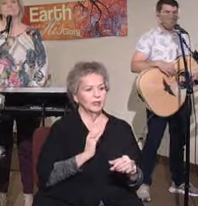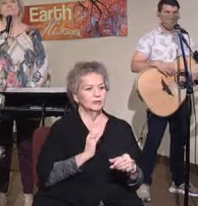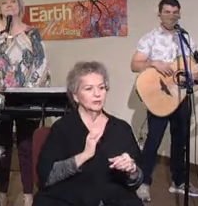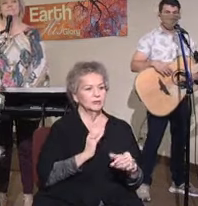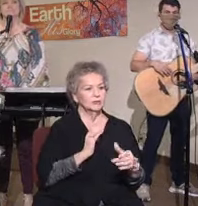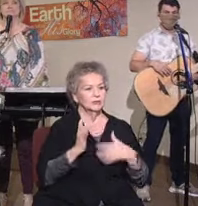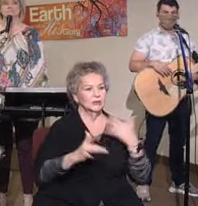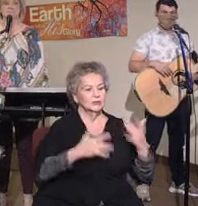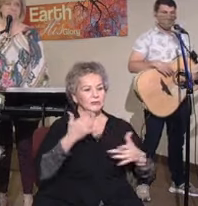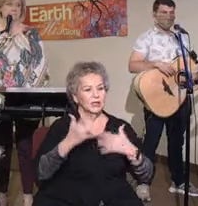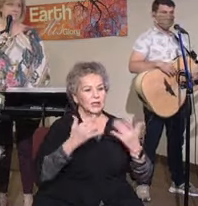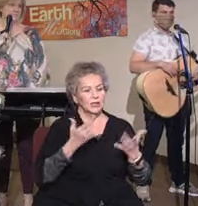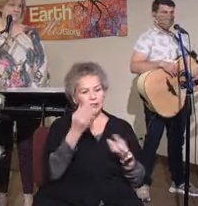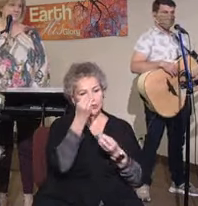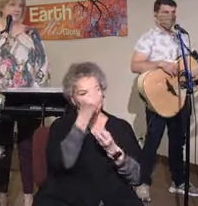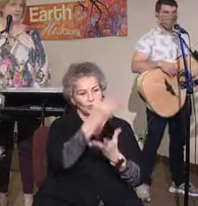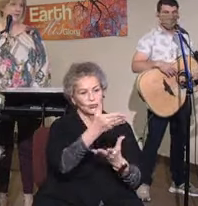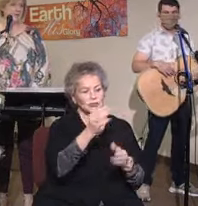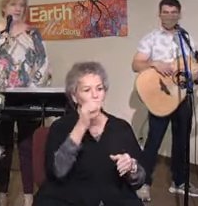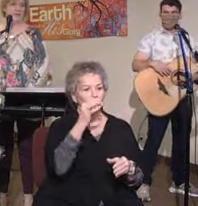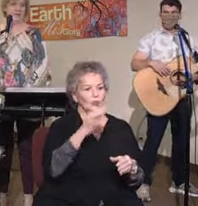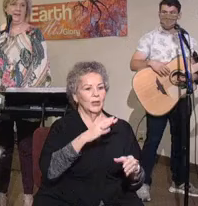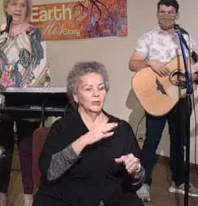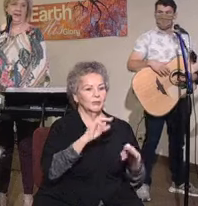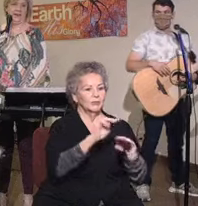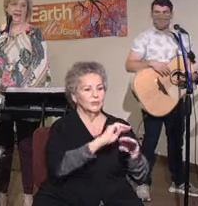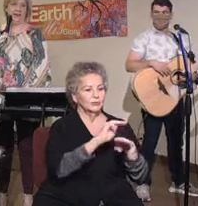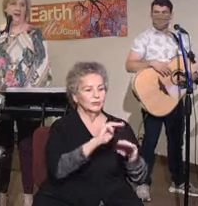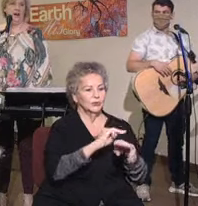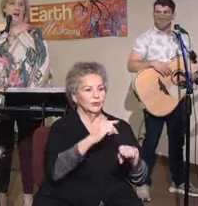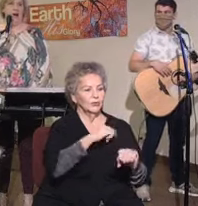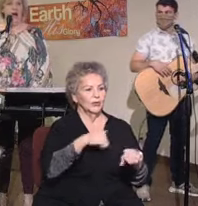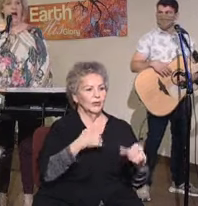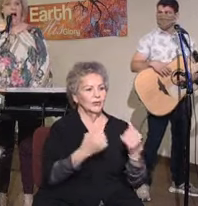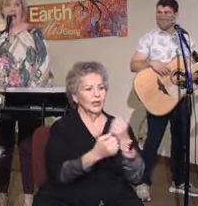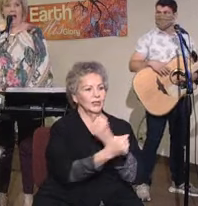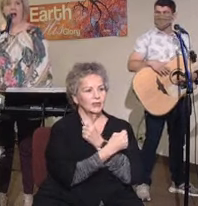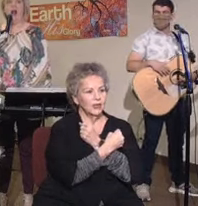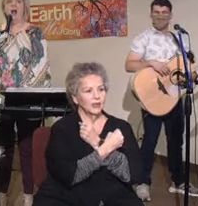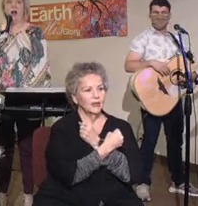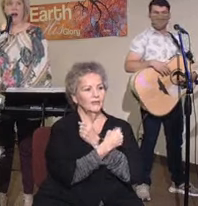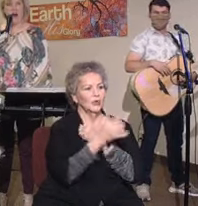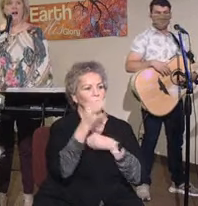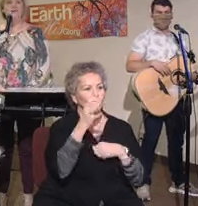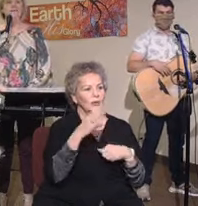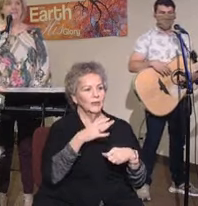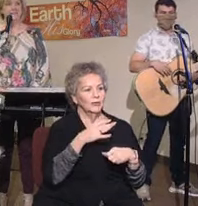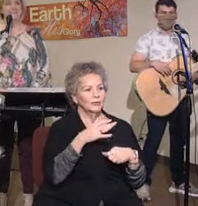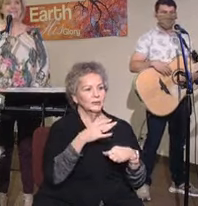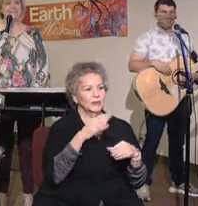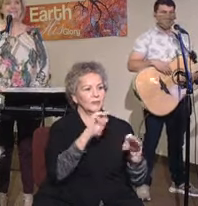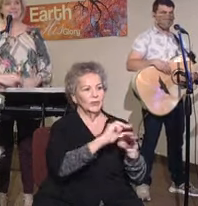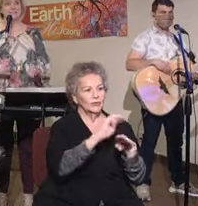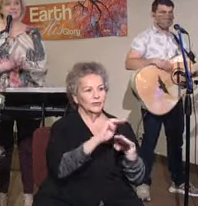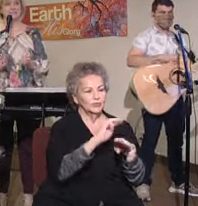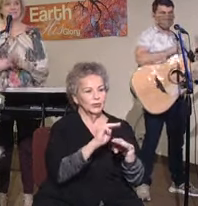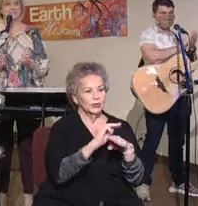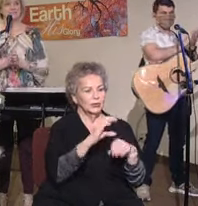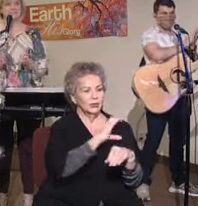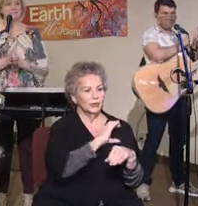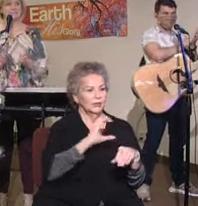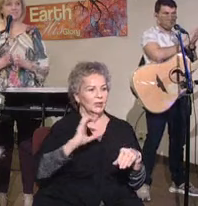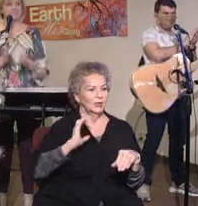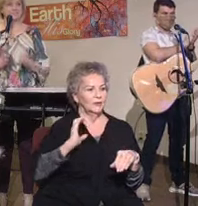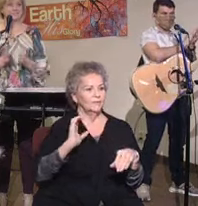our women's ministries. We now have a Loves Women's Ministry Committee. And Sue Ruth